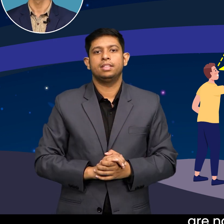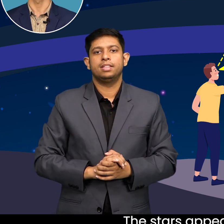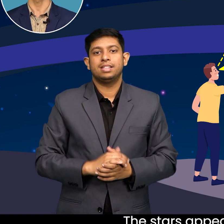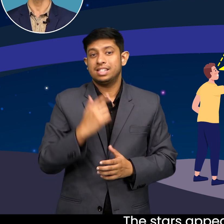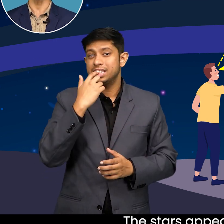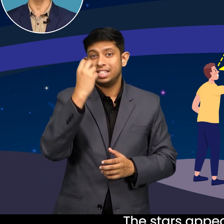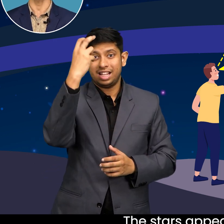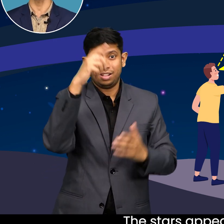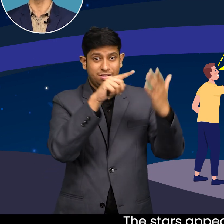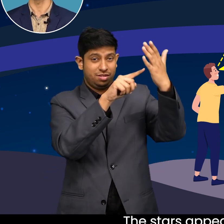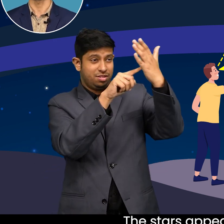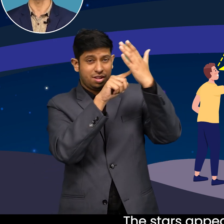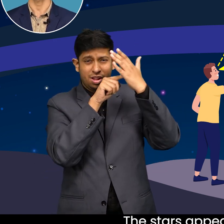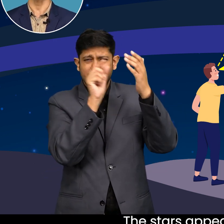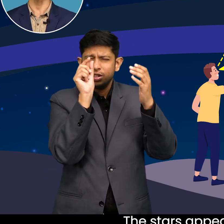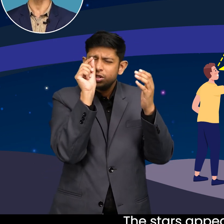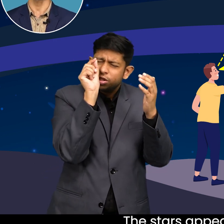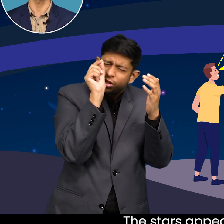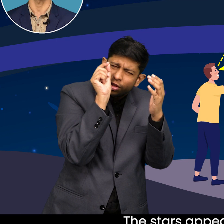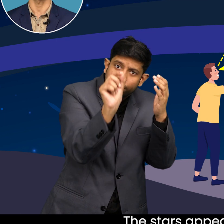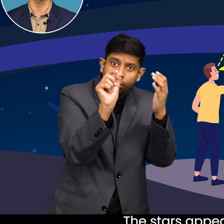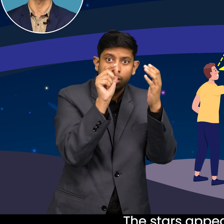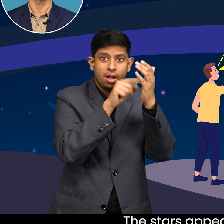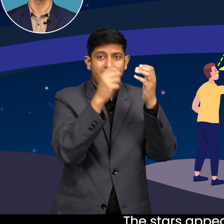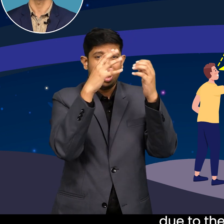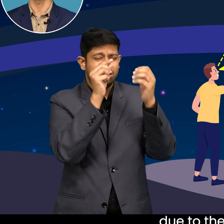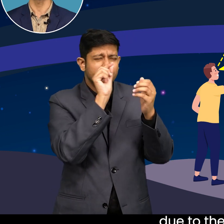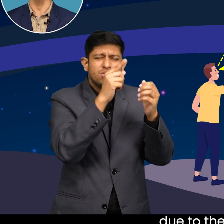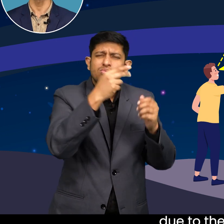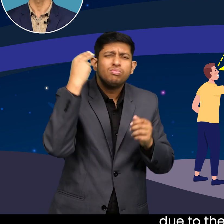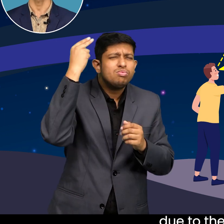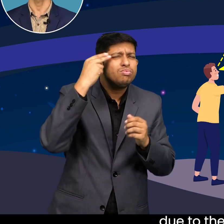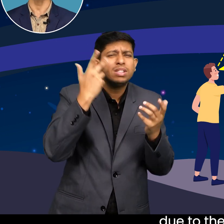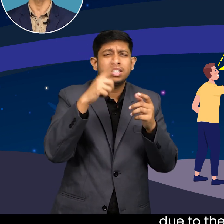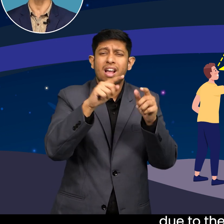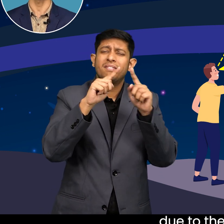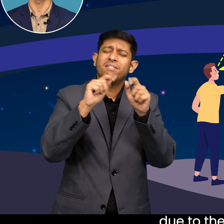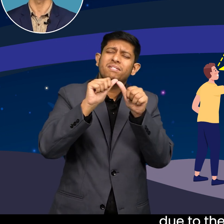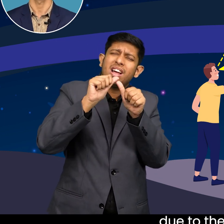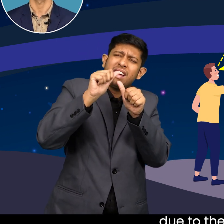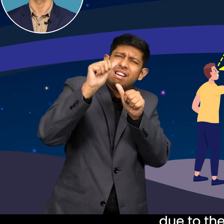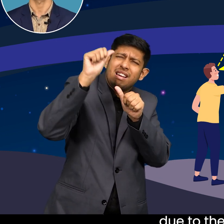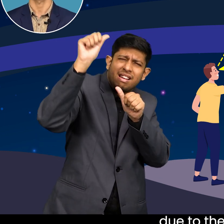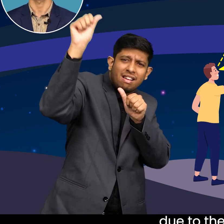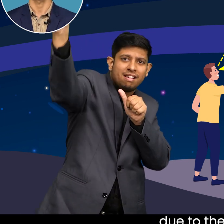The stars appear as tiny points of light due to their great distance.